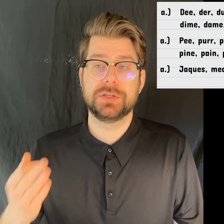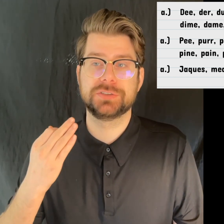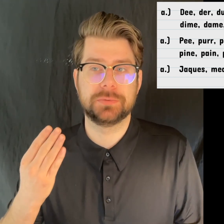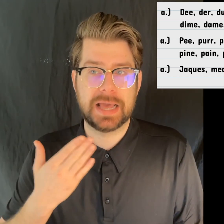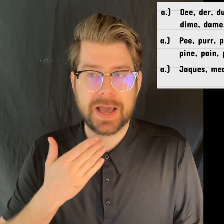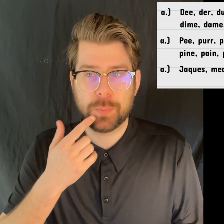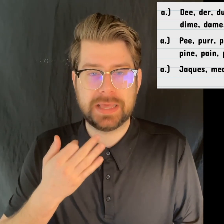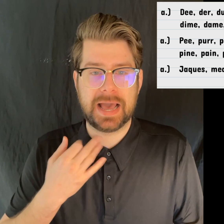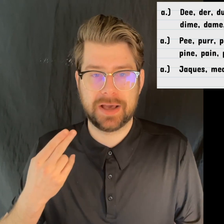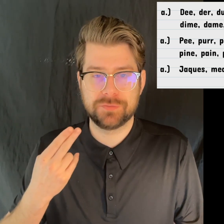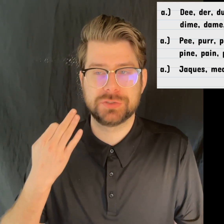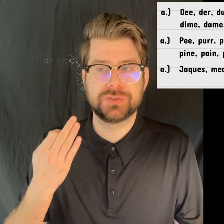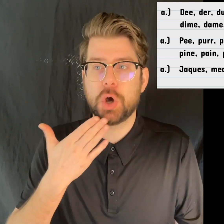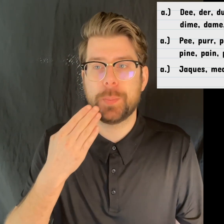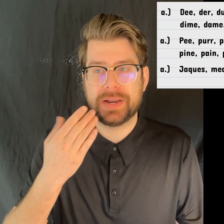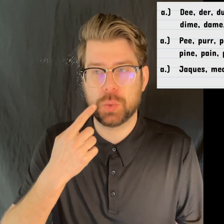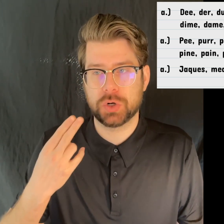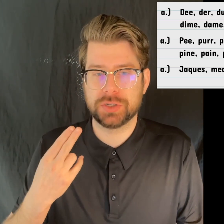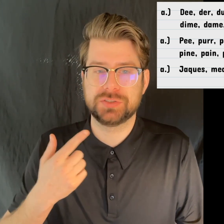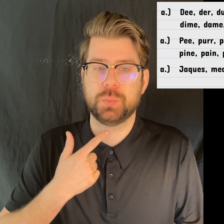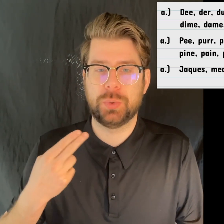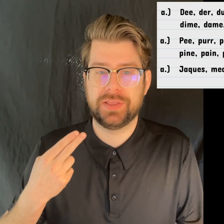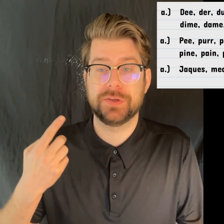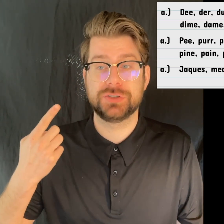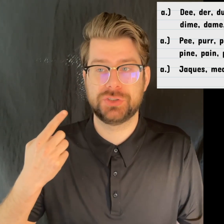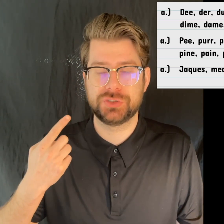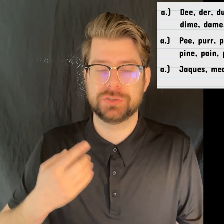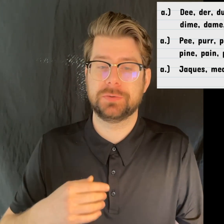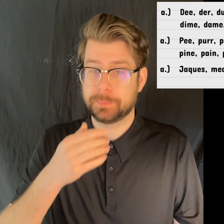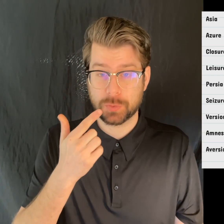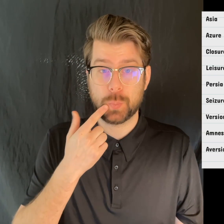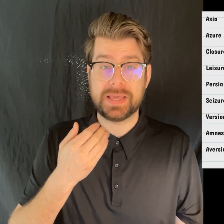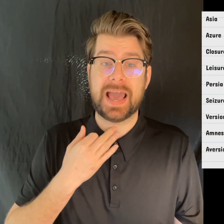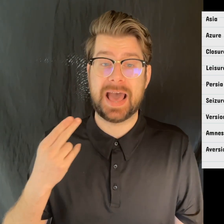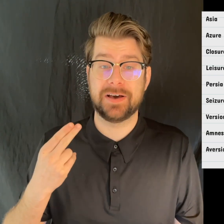So now we have so many words with zh. We have